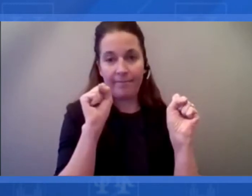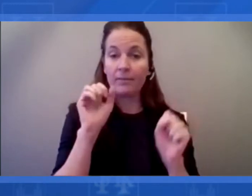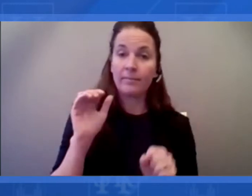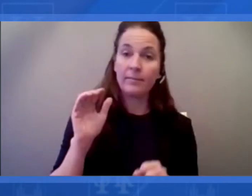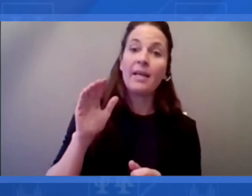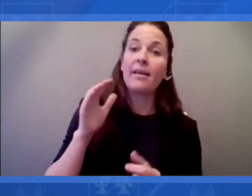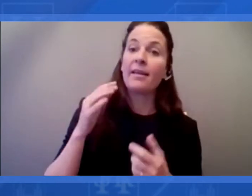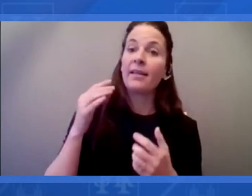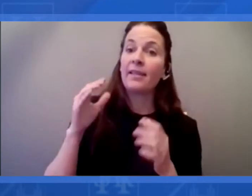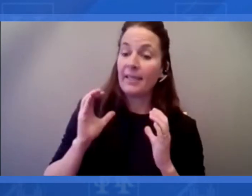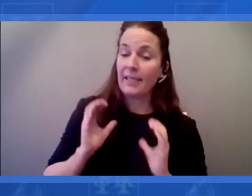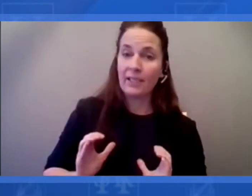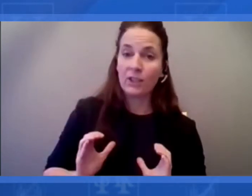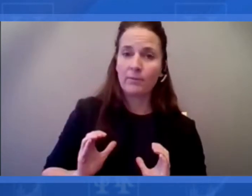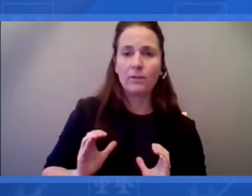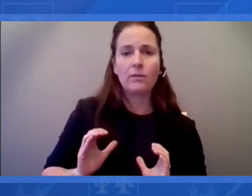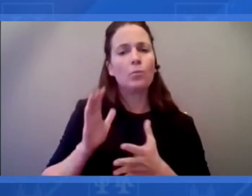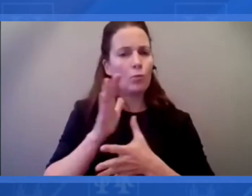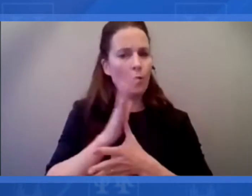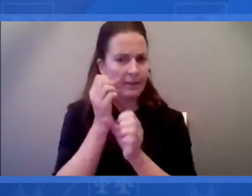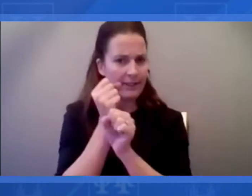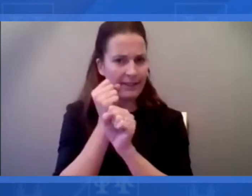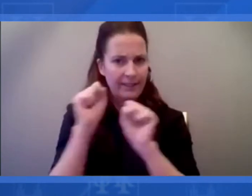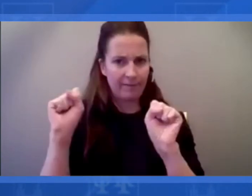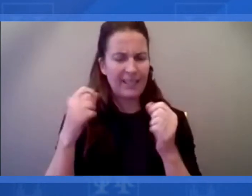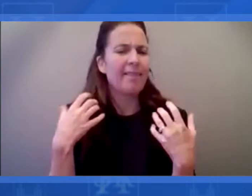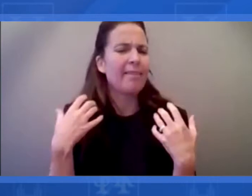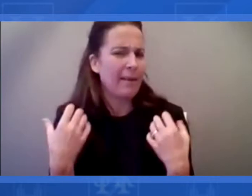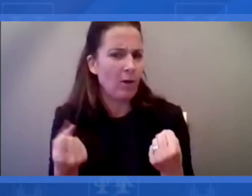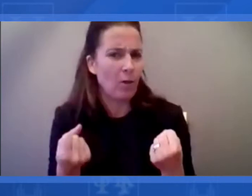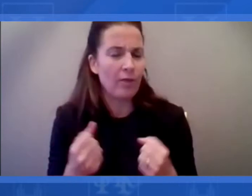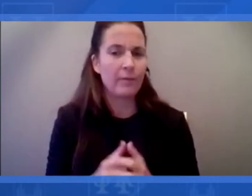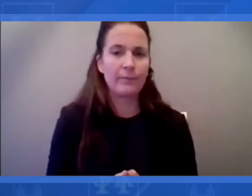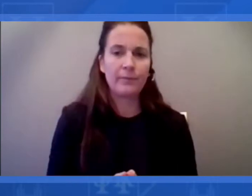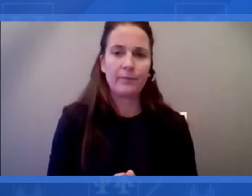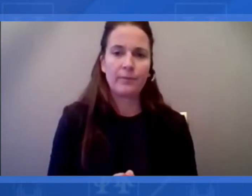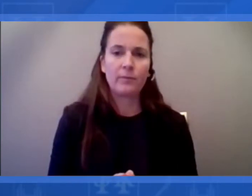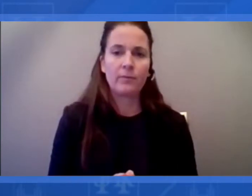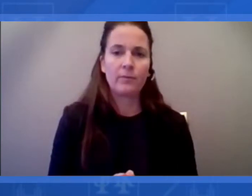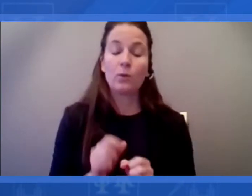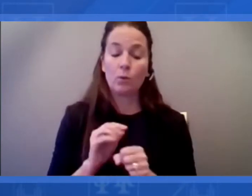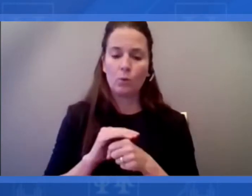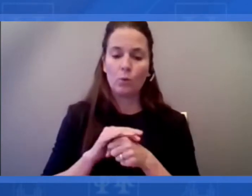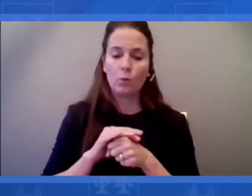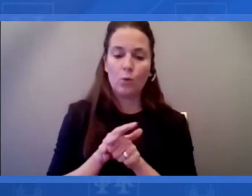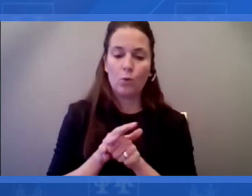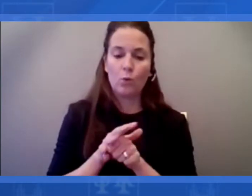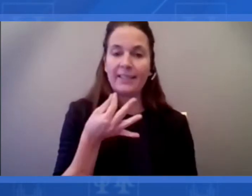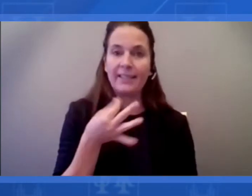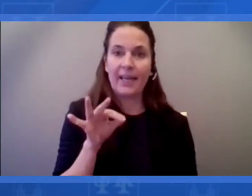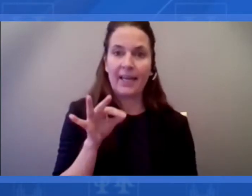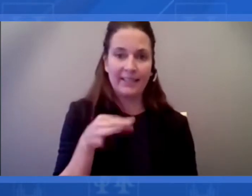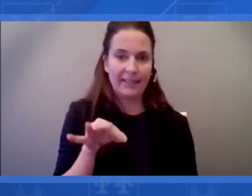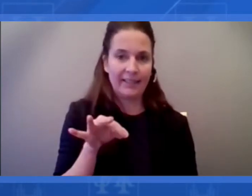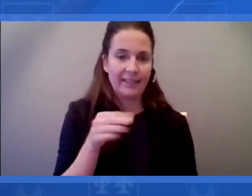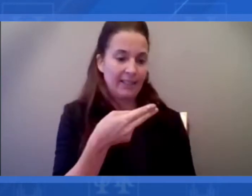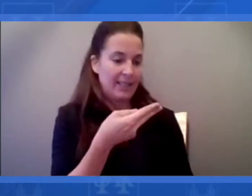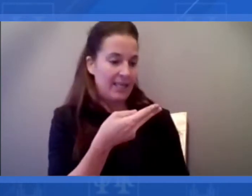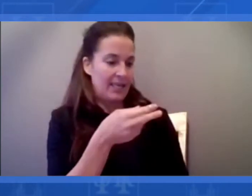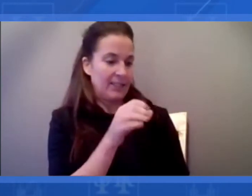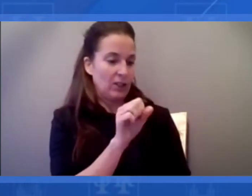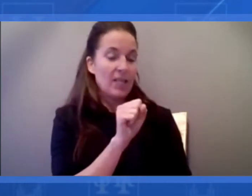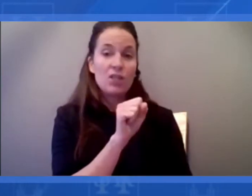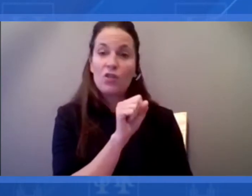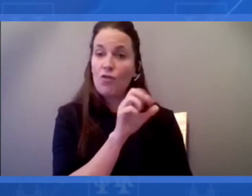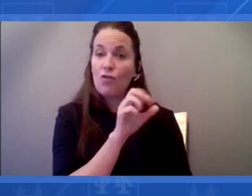is our top priority. To reduce the risk of transmission of COVID-19, HSR has numerous